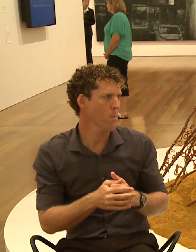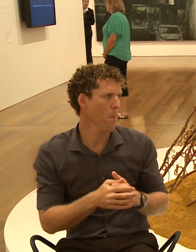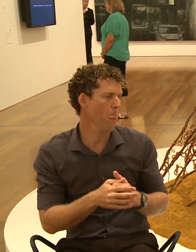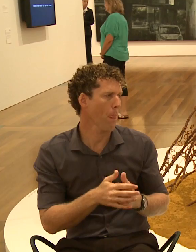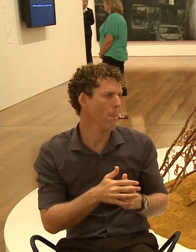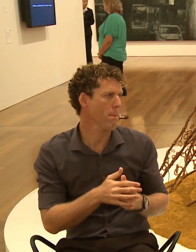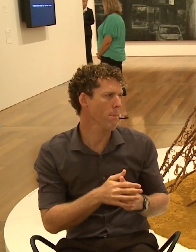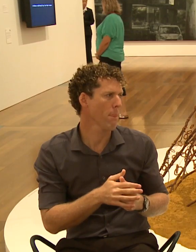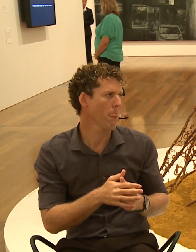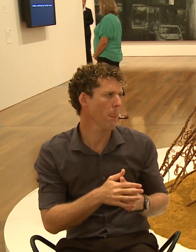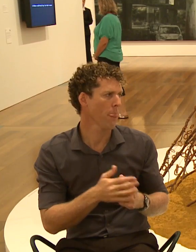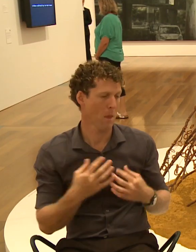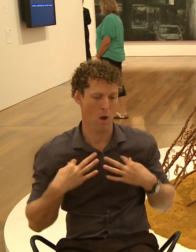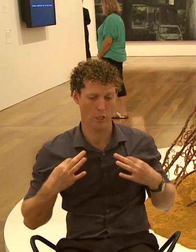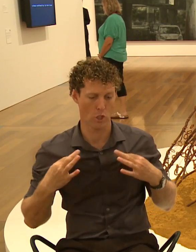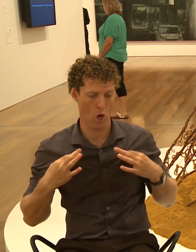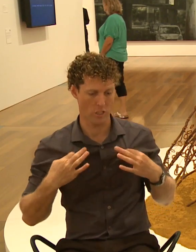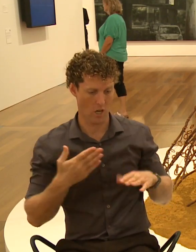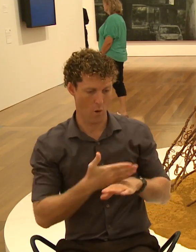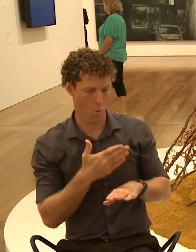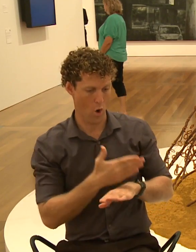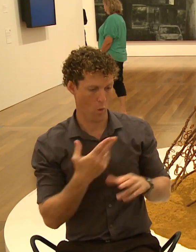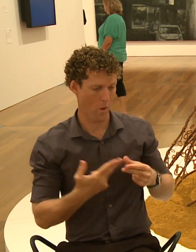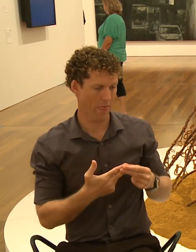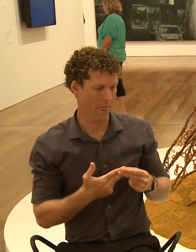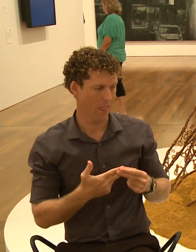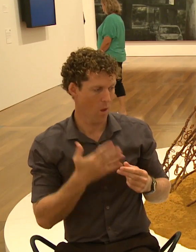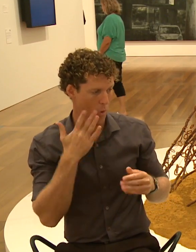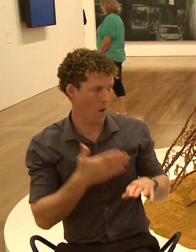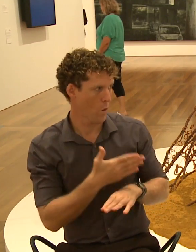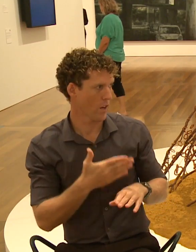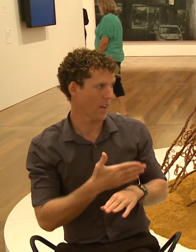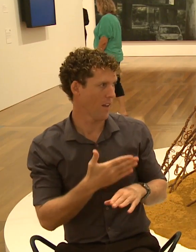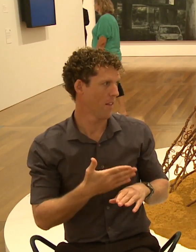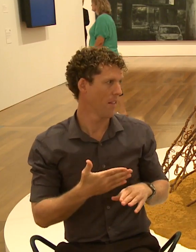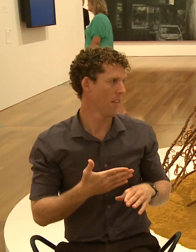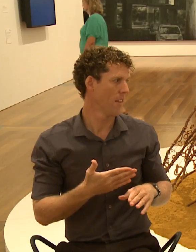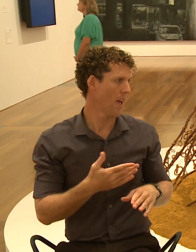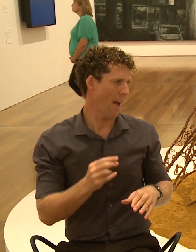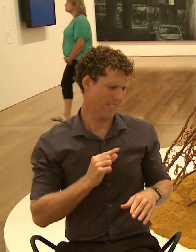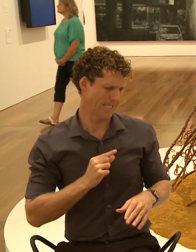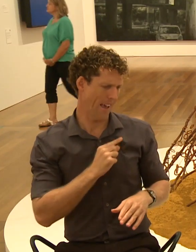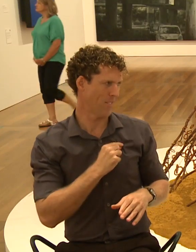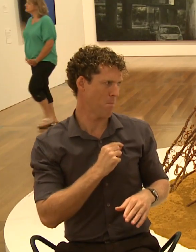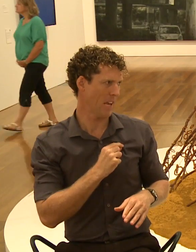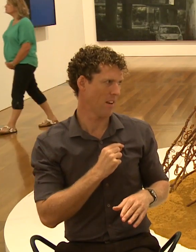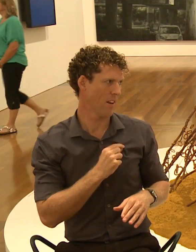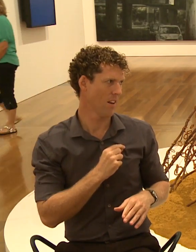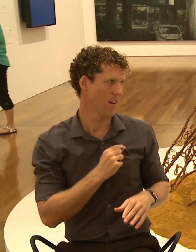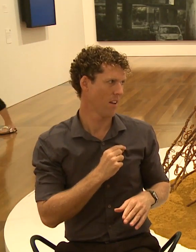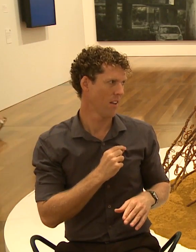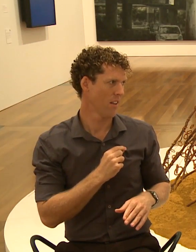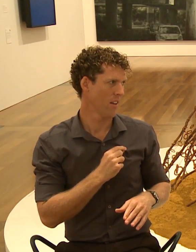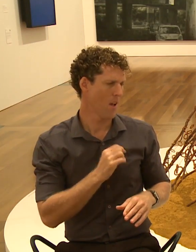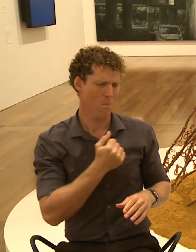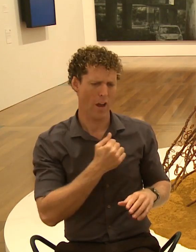have my shirts I work on, or when I'm working in that, I've got a safety pin in my shirt, and